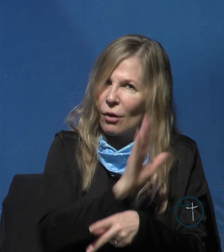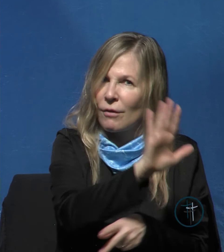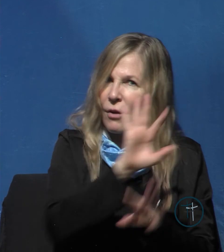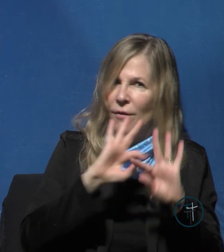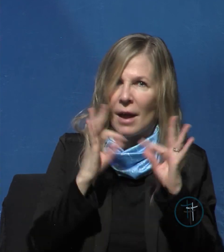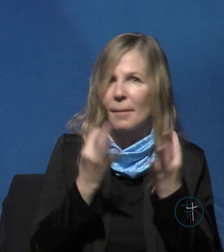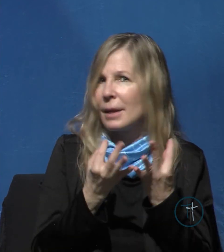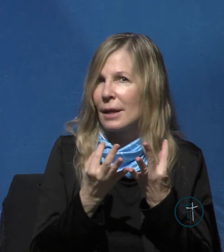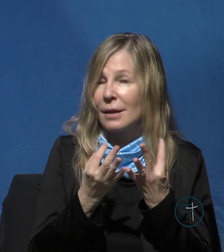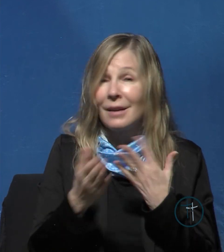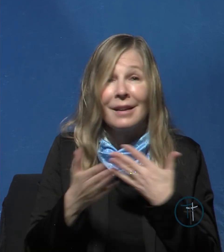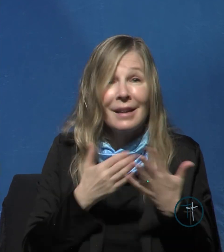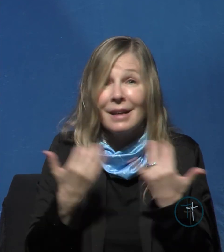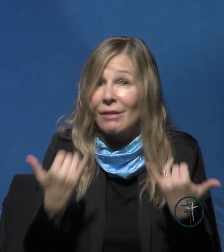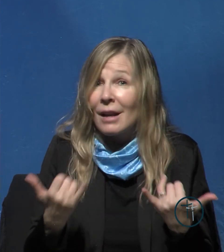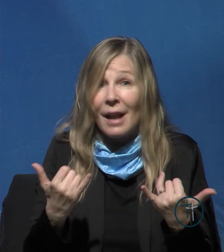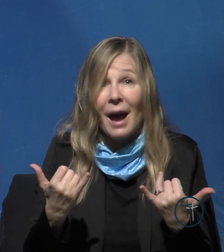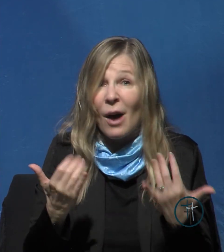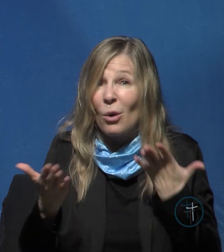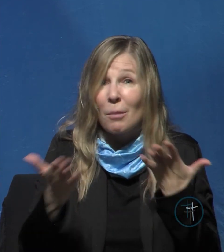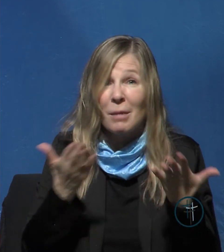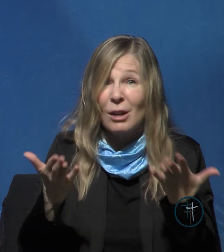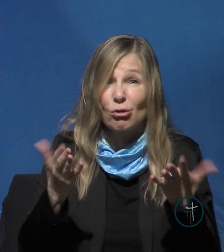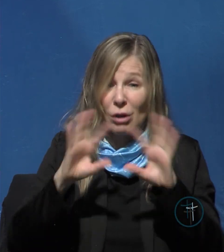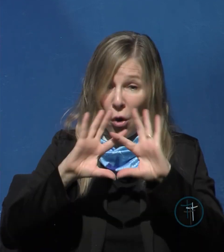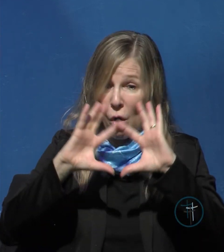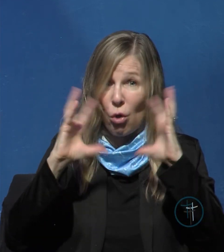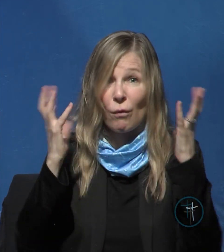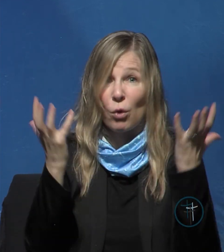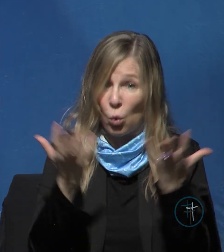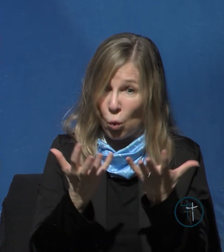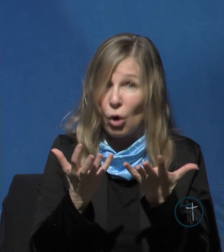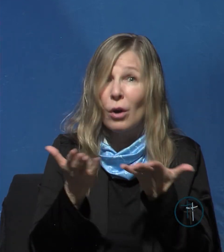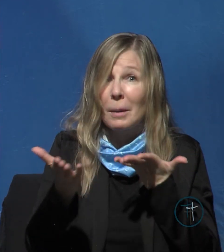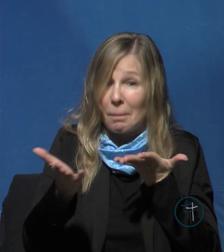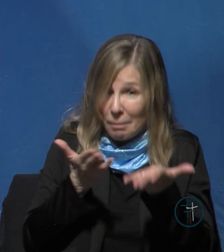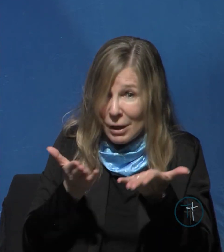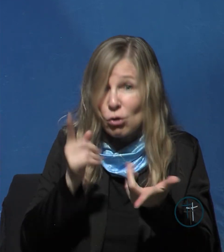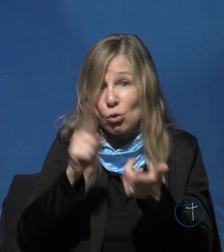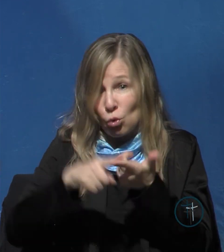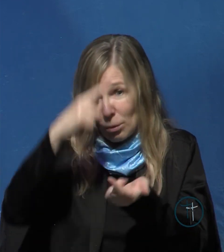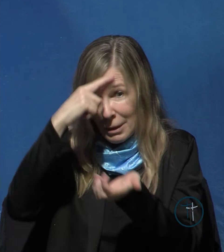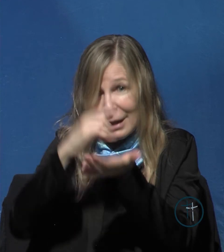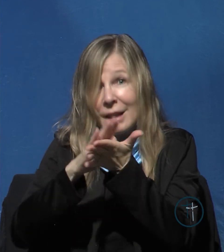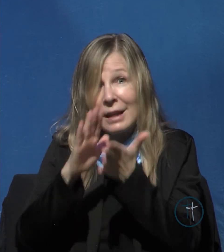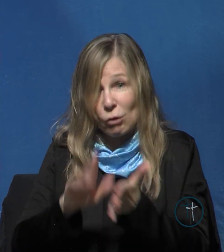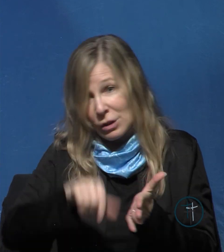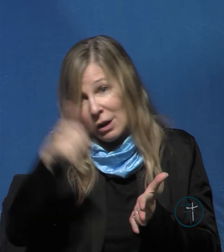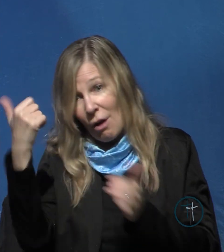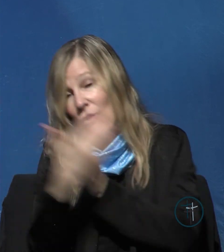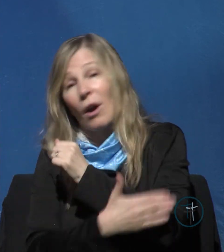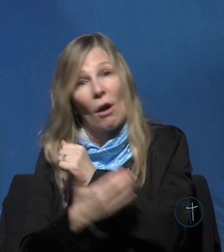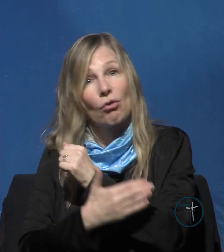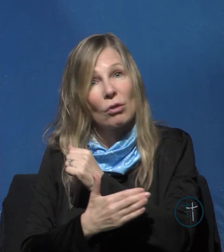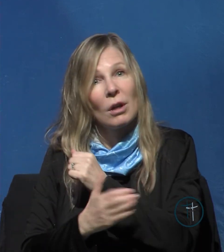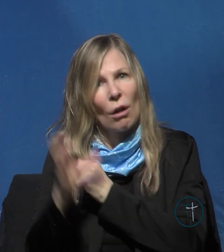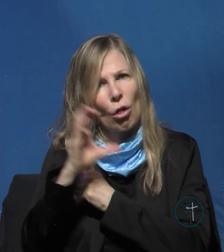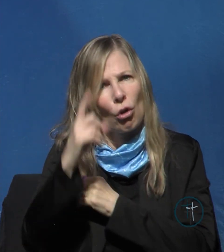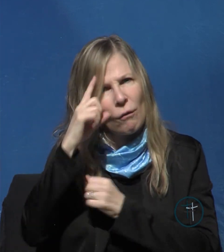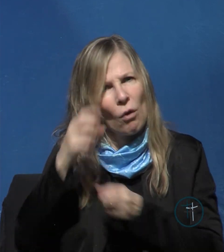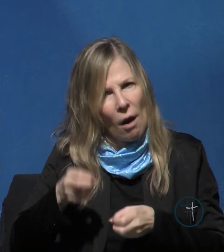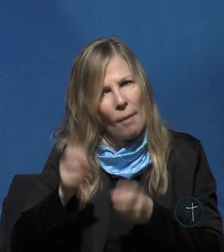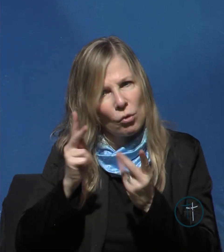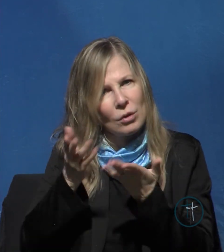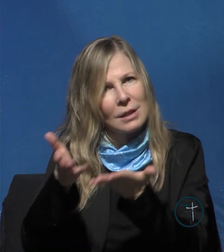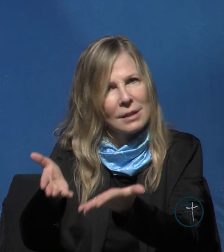families. Even now, there are ministries around the world that minister to believers in other countries who are that way. Look for opportunities in that